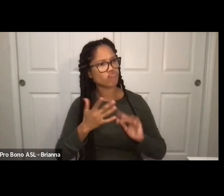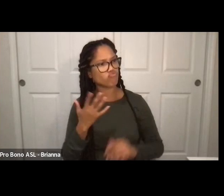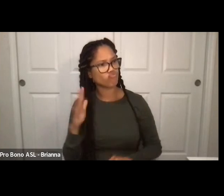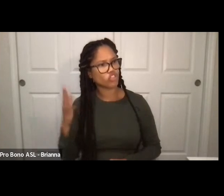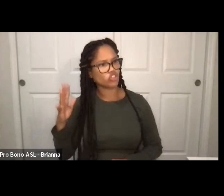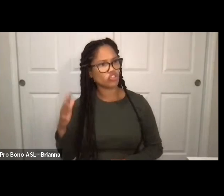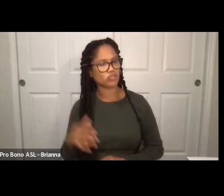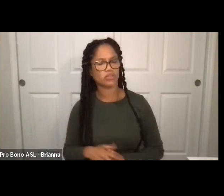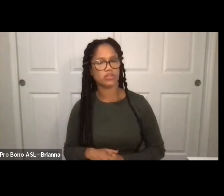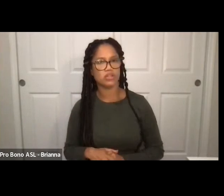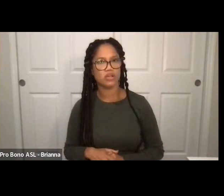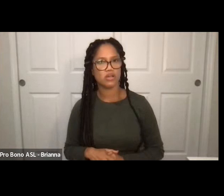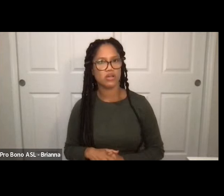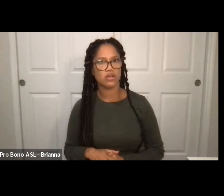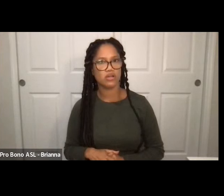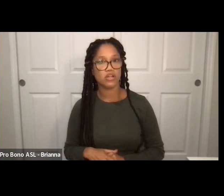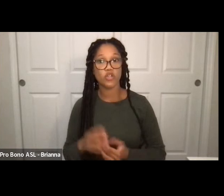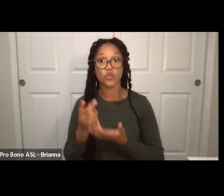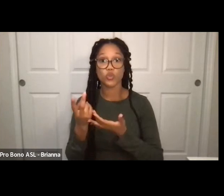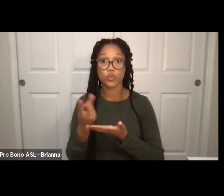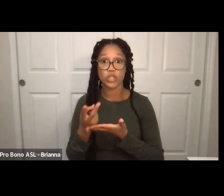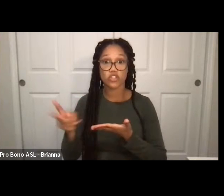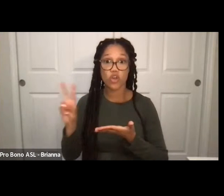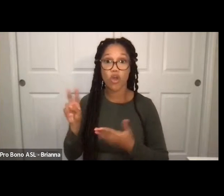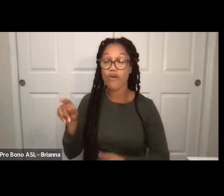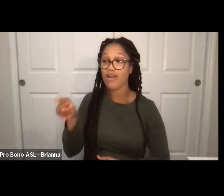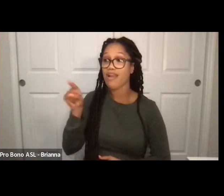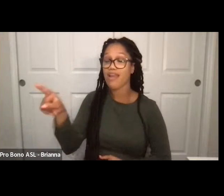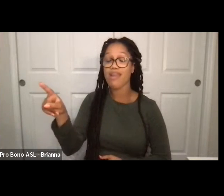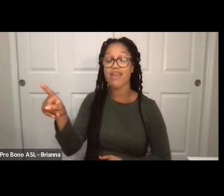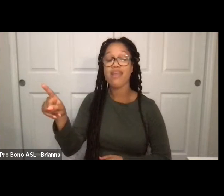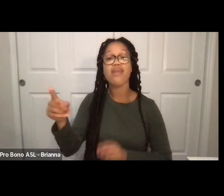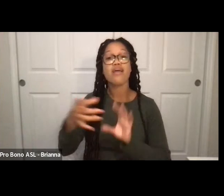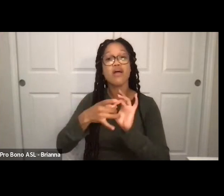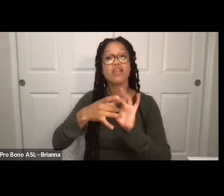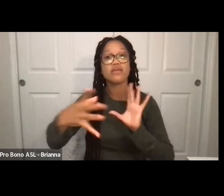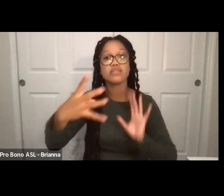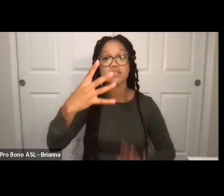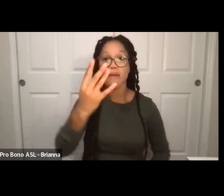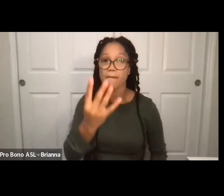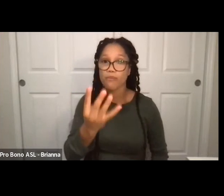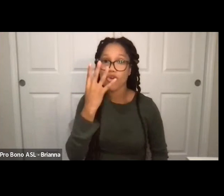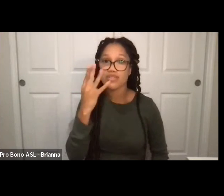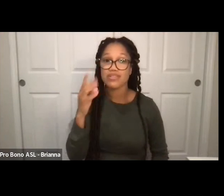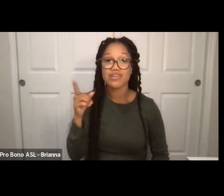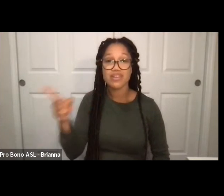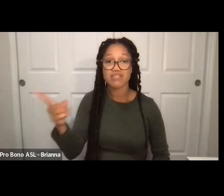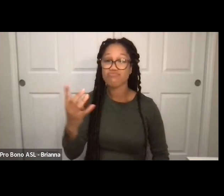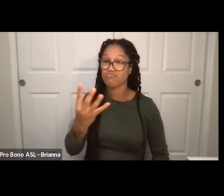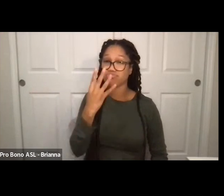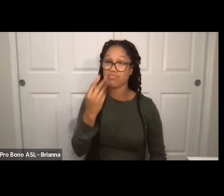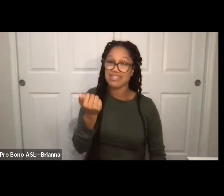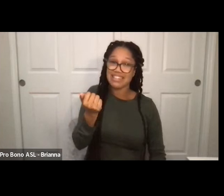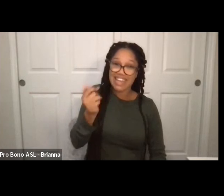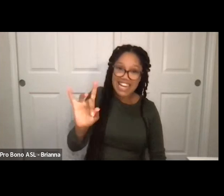2 weeks ago, he was released from Lancaster prison after serving 18 years.